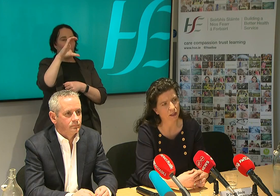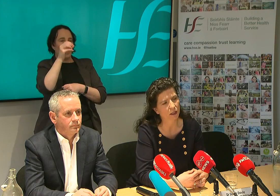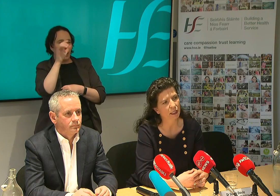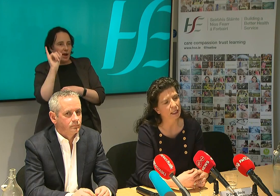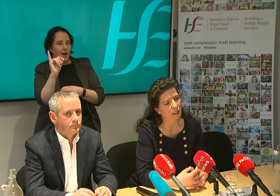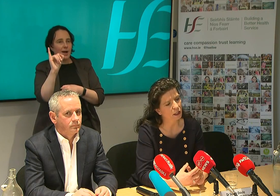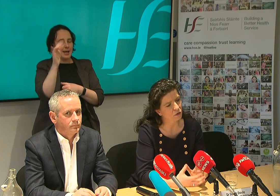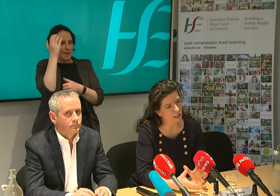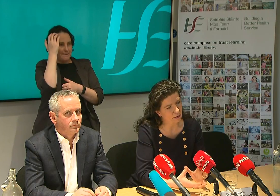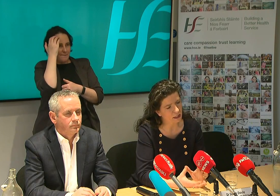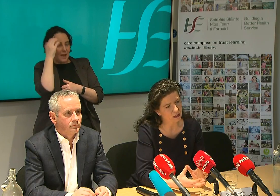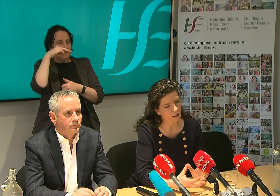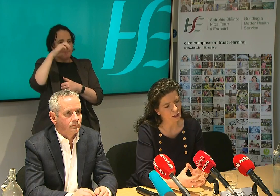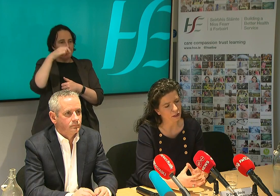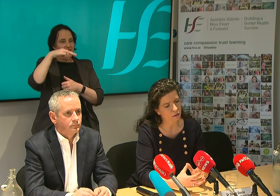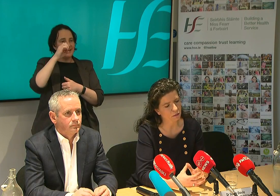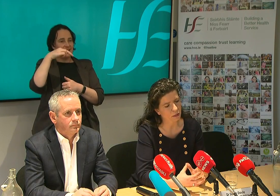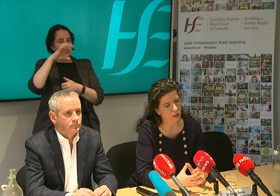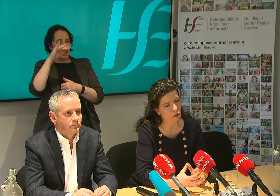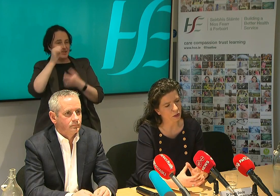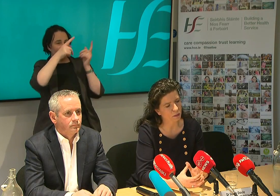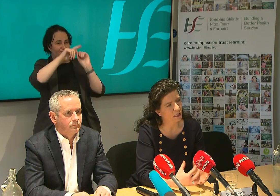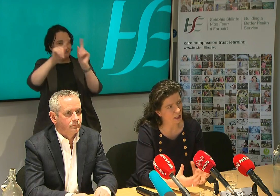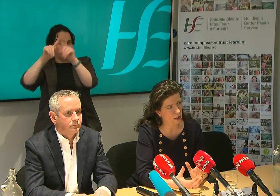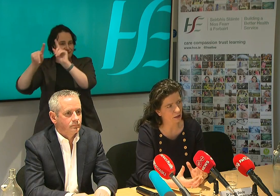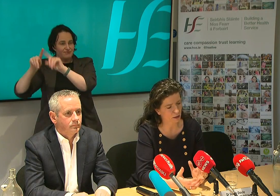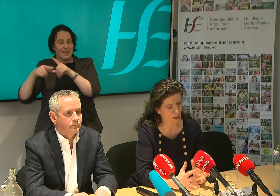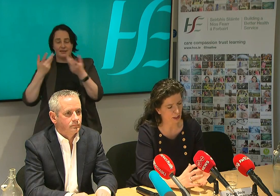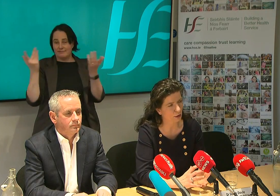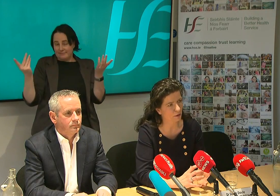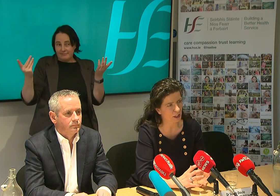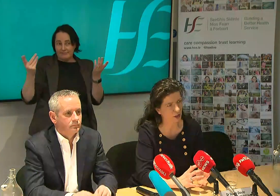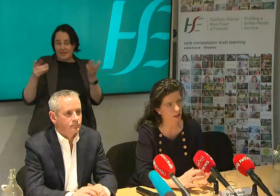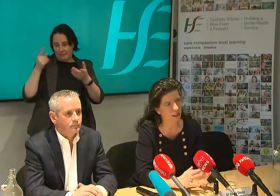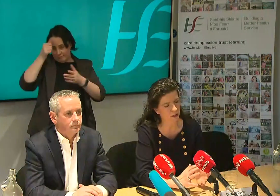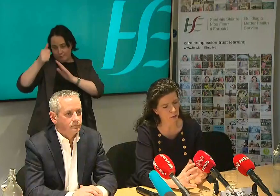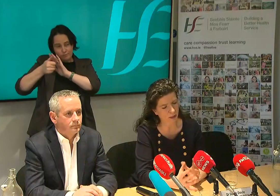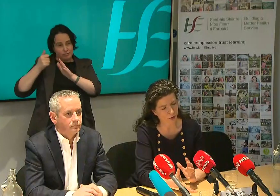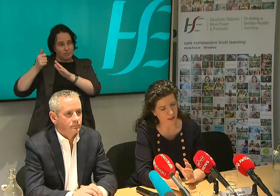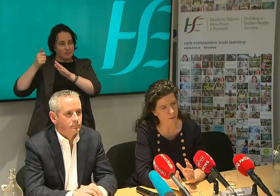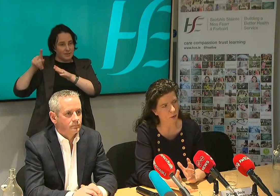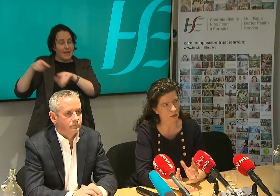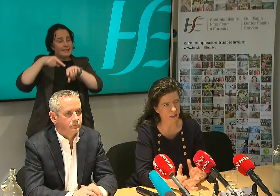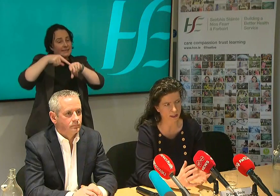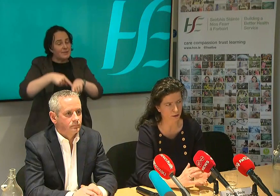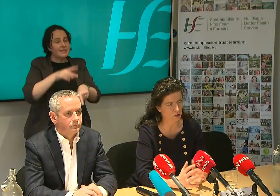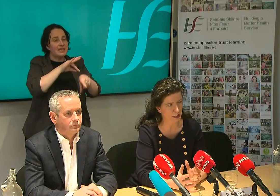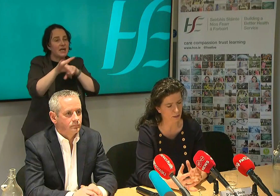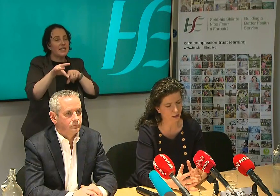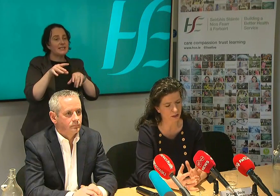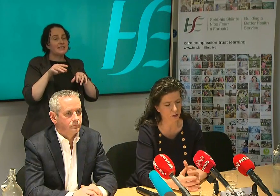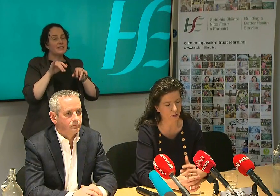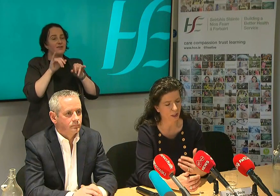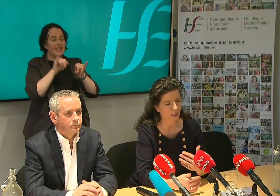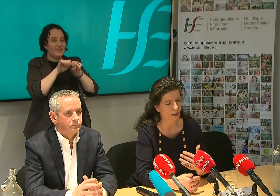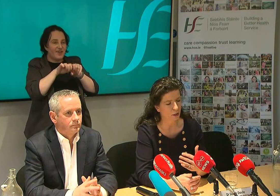meningitis. It varies depending on the particular infection and how people are exposed and how it's